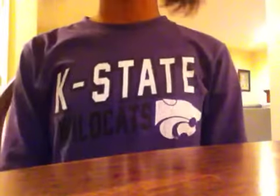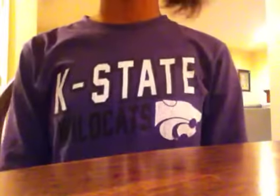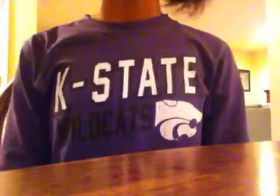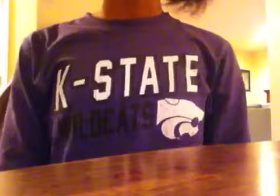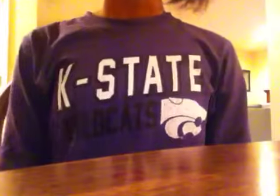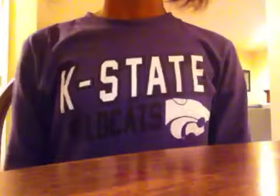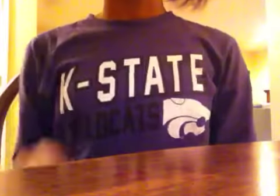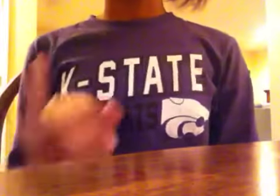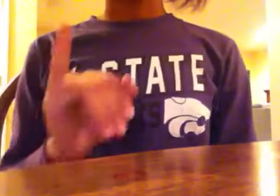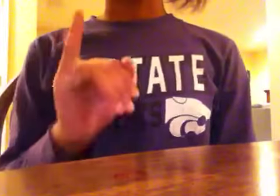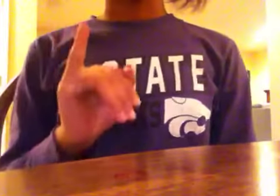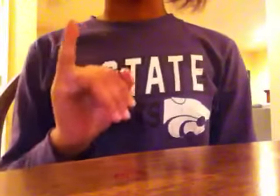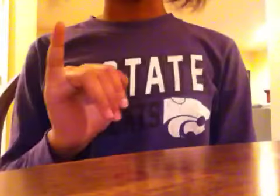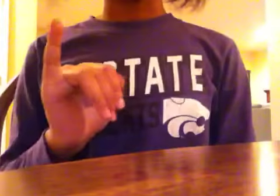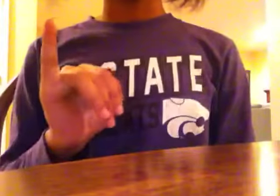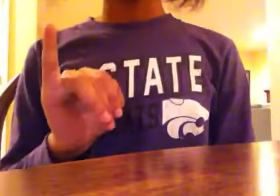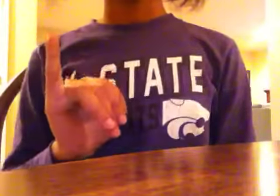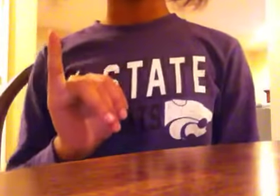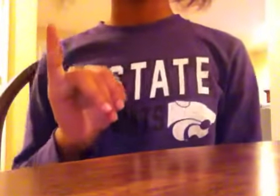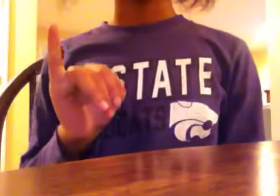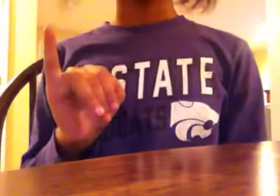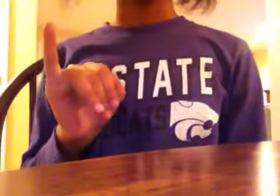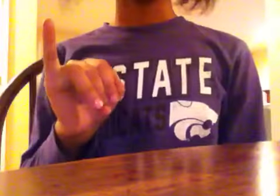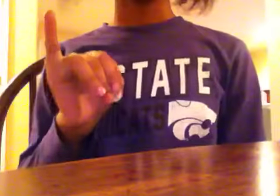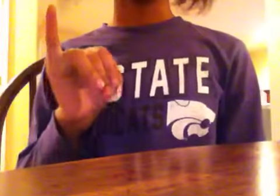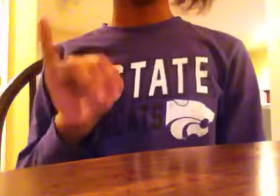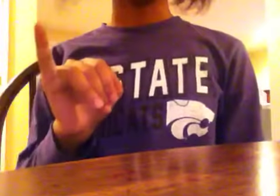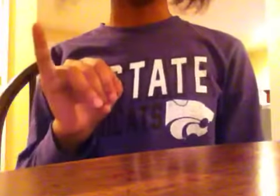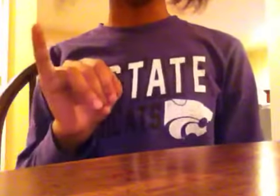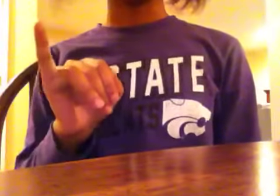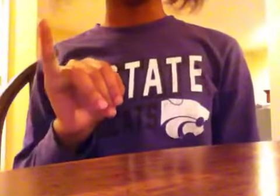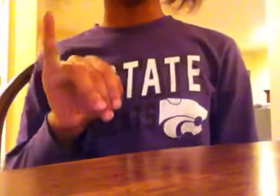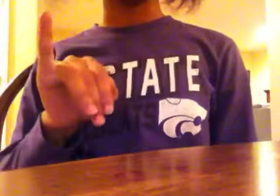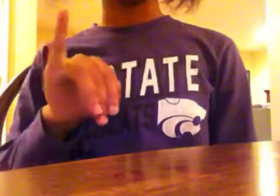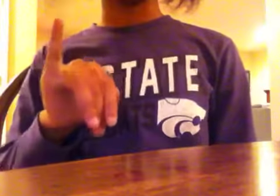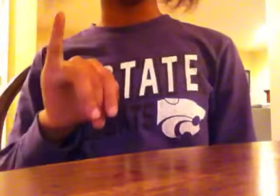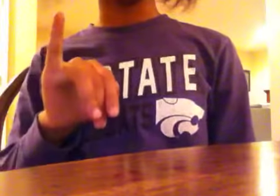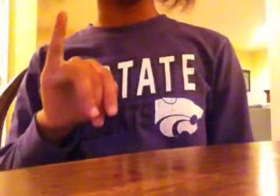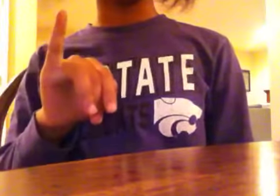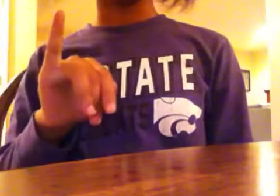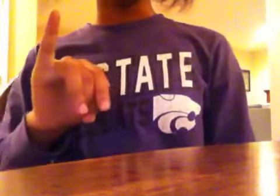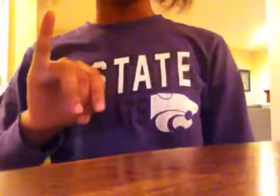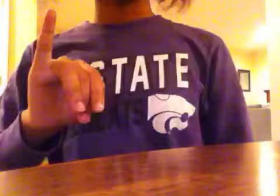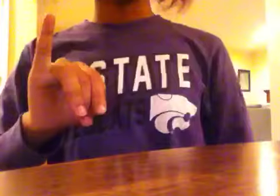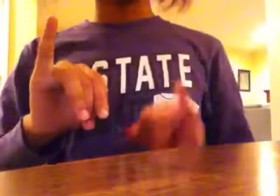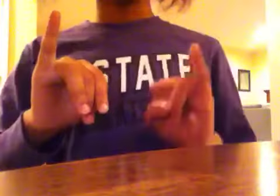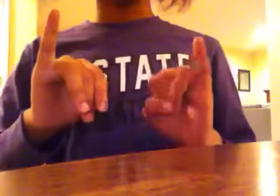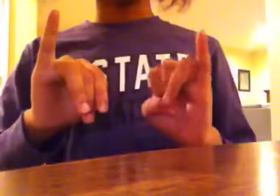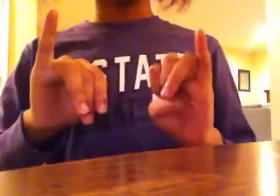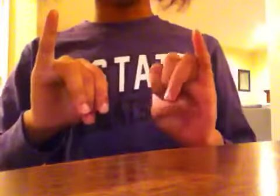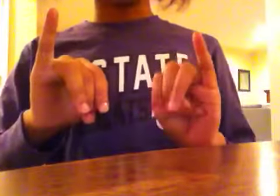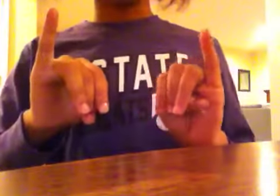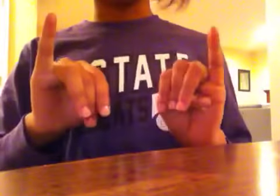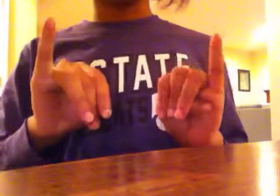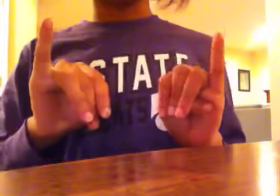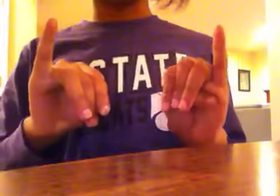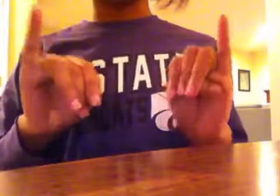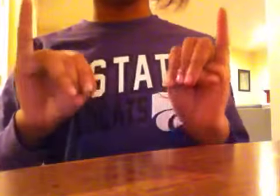this is how you do I you just hold your pinky up and you can sign with either hand just to let you know so like um I can do